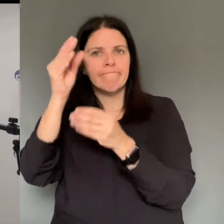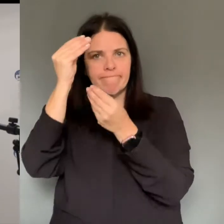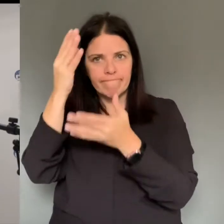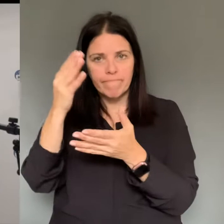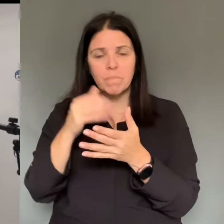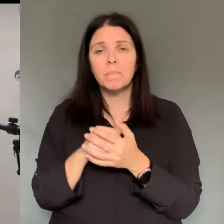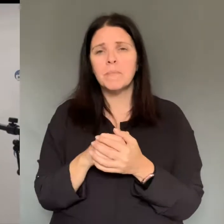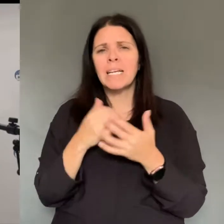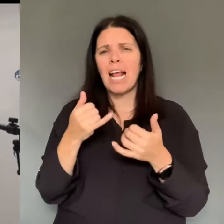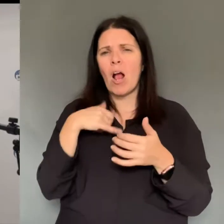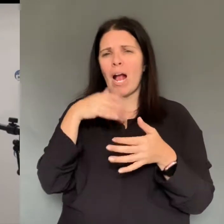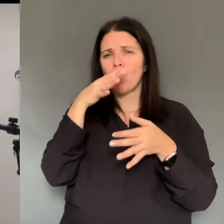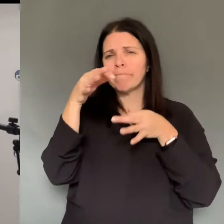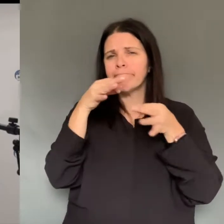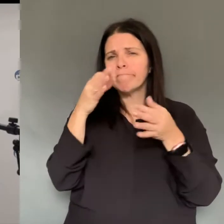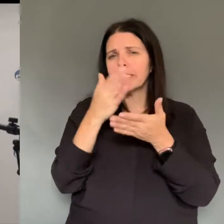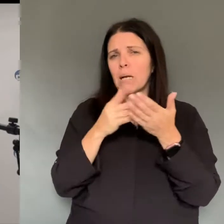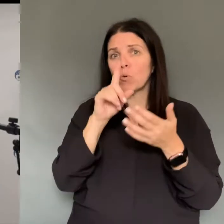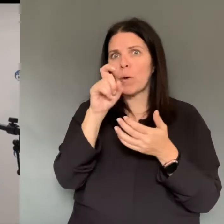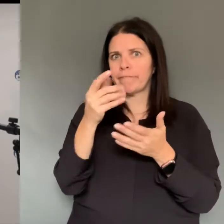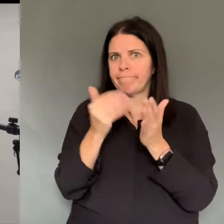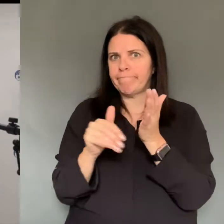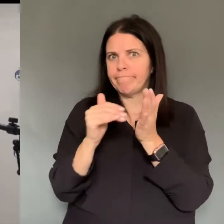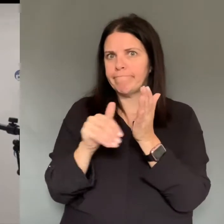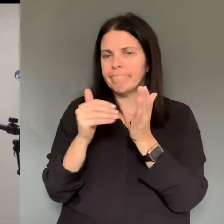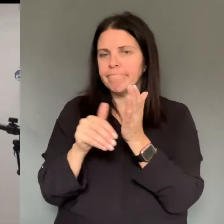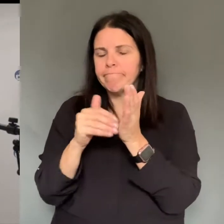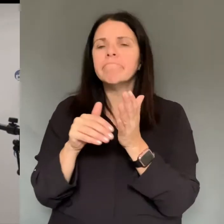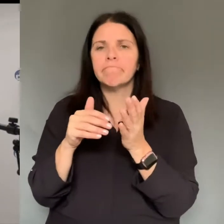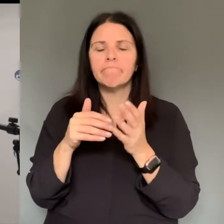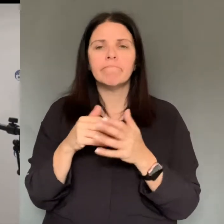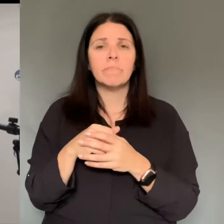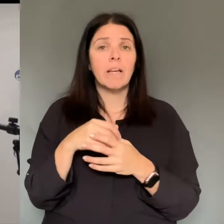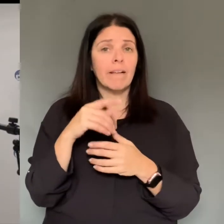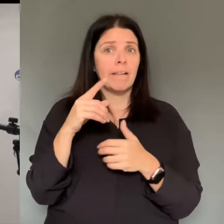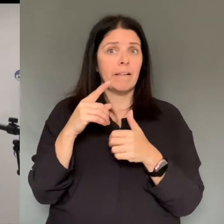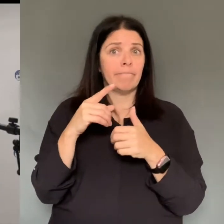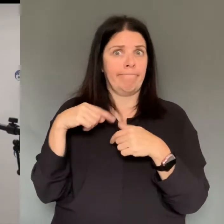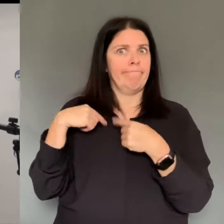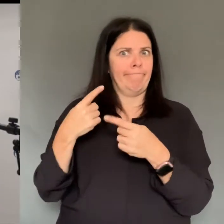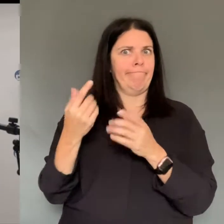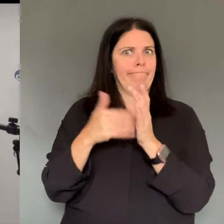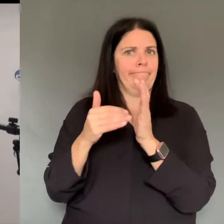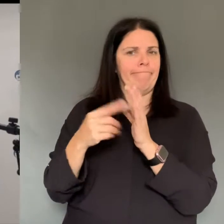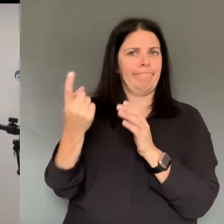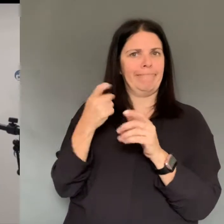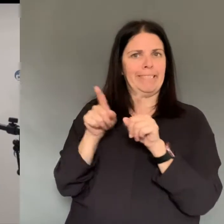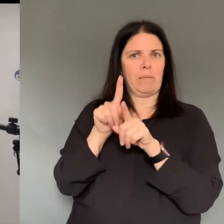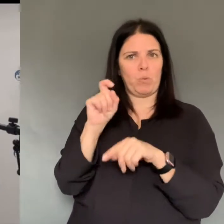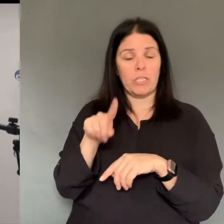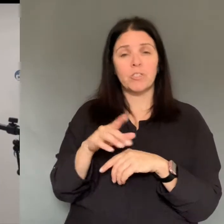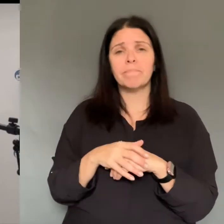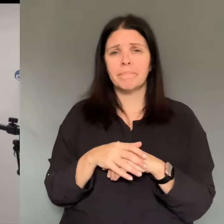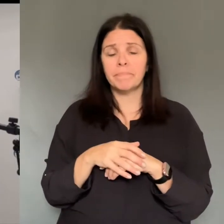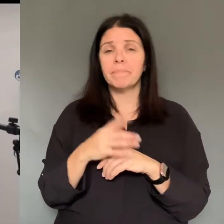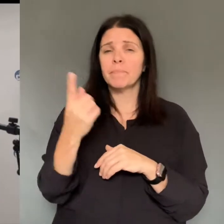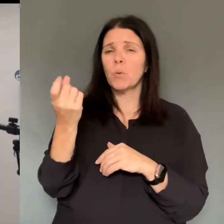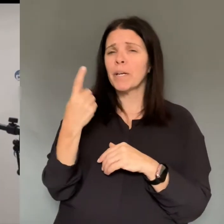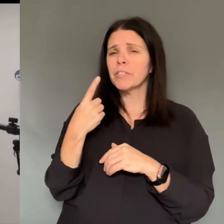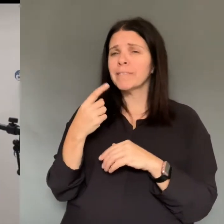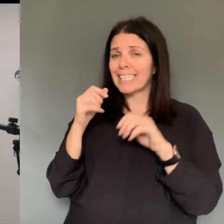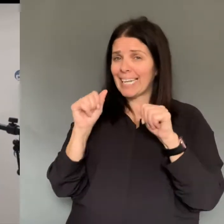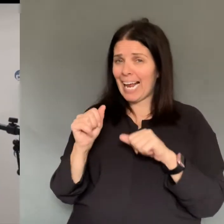I'll go through the questions that we've received from our audience for quite some time. So first question was, can I go